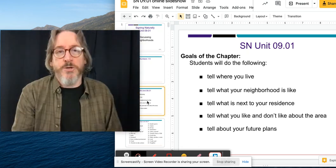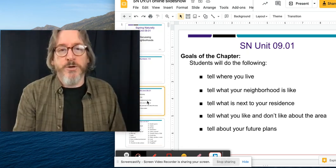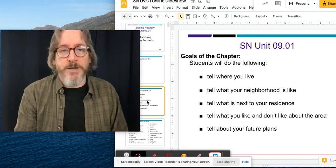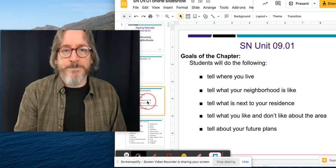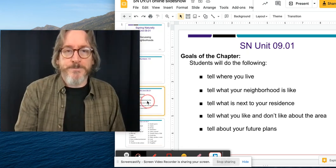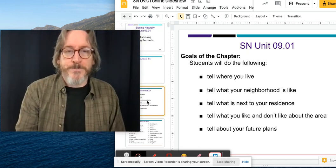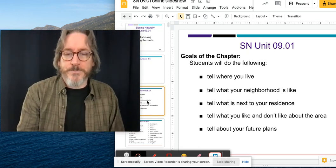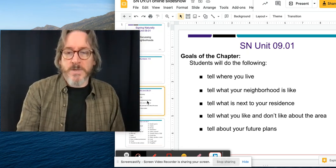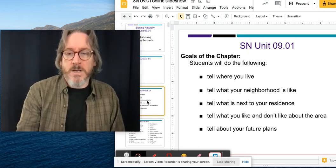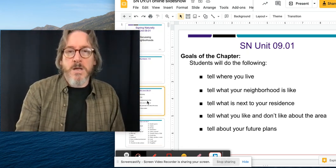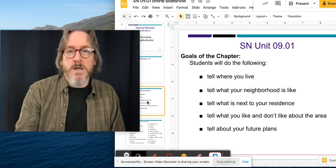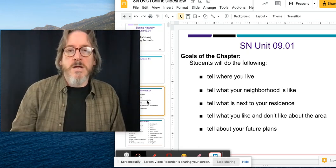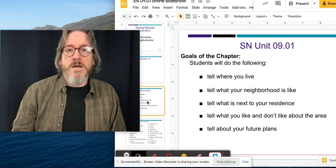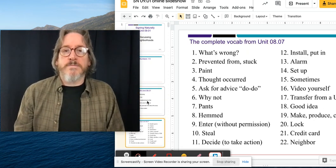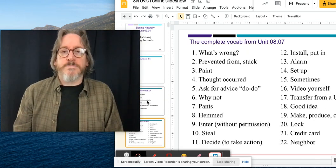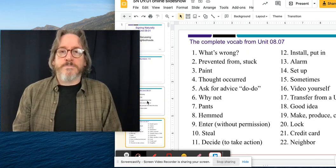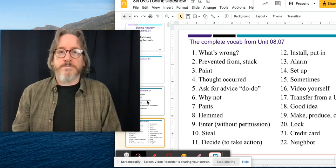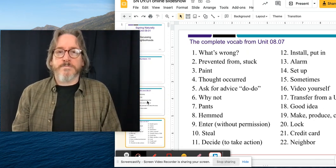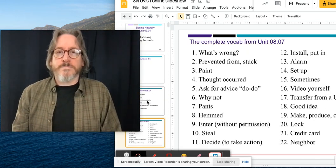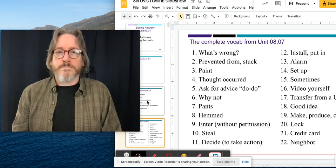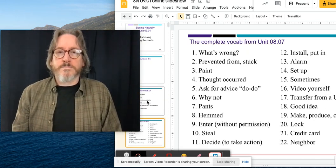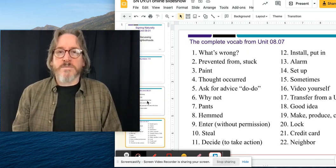towards community.